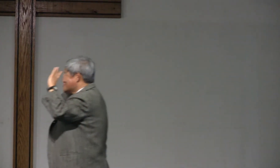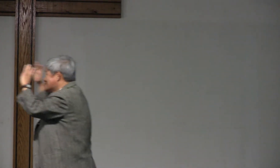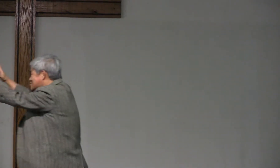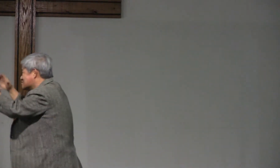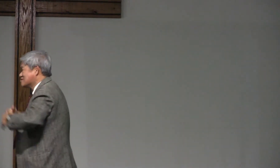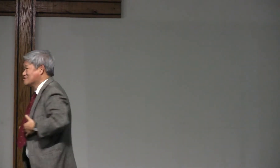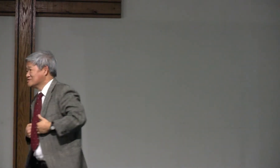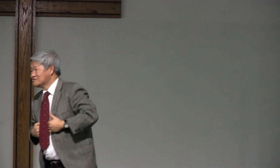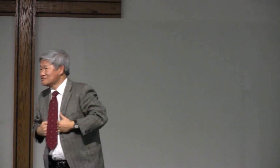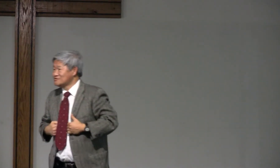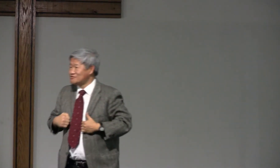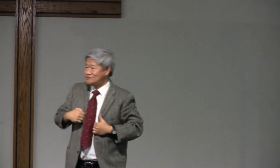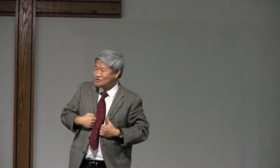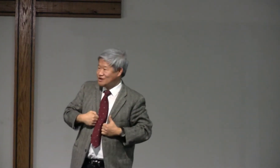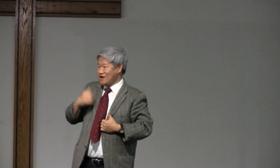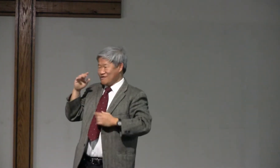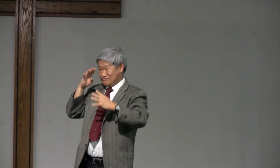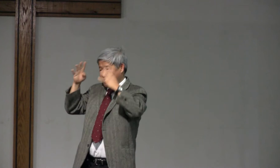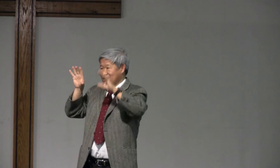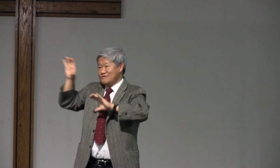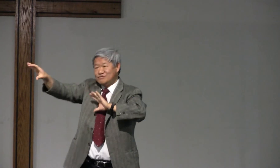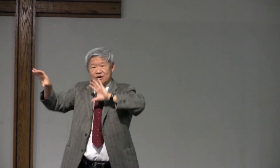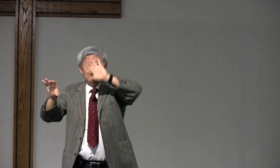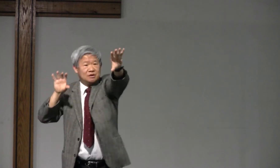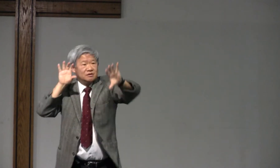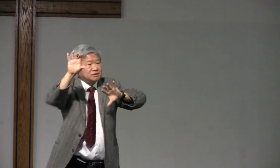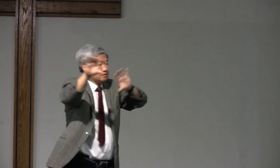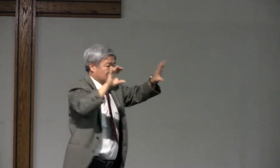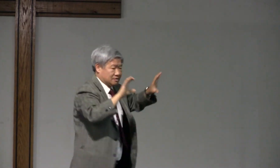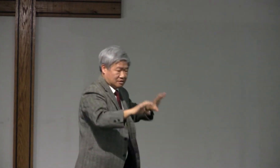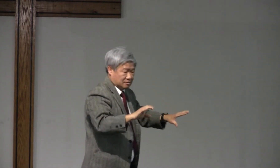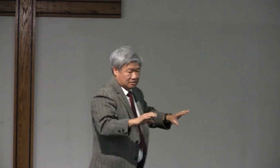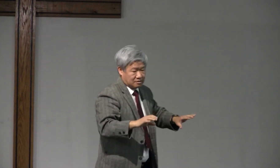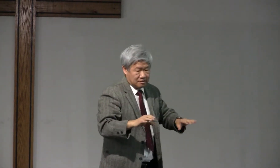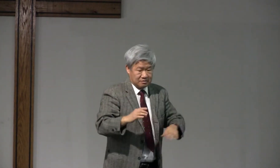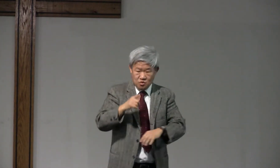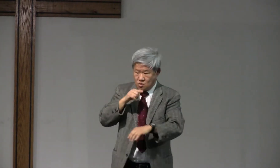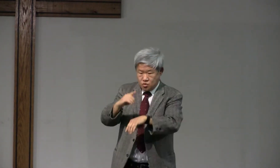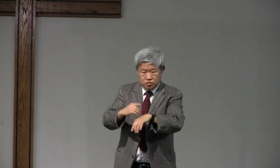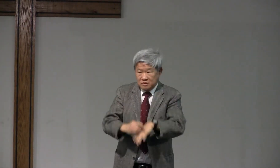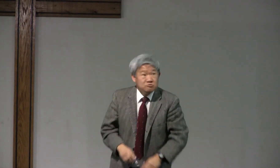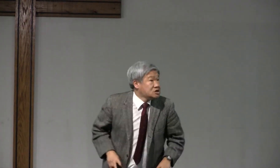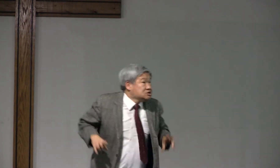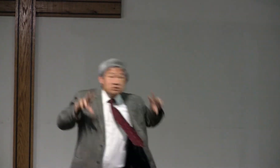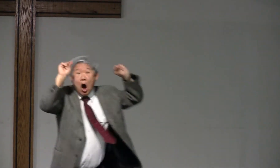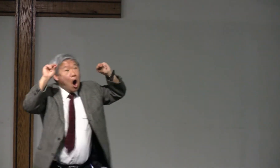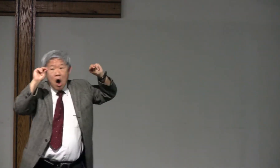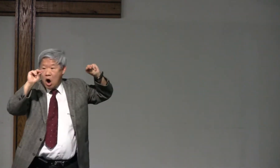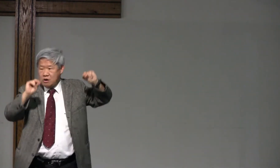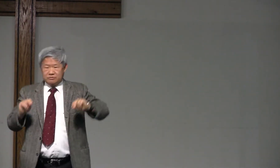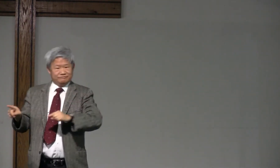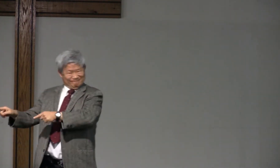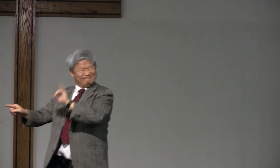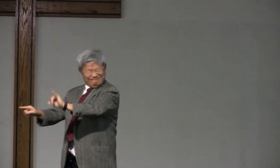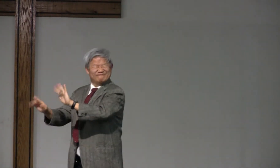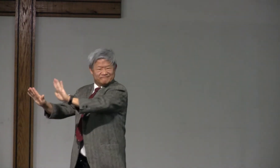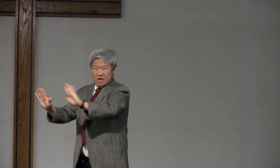say I wanted to paint a picture on the wall, I wanted to put up pictures of a lion.